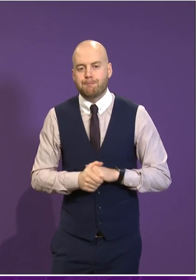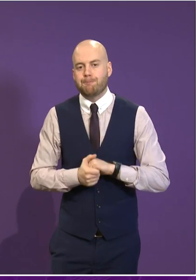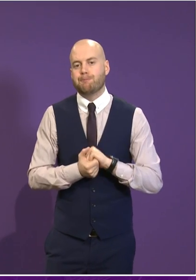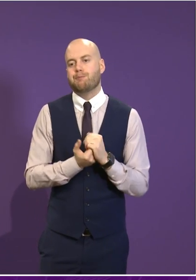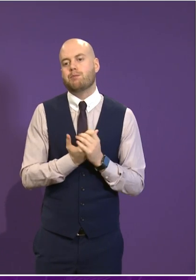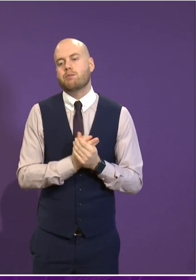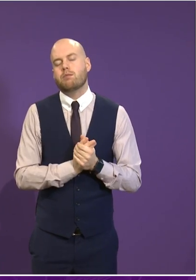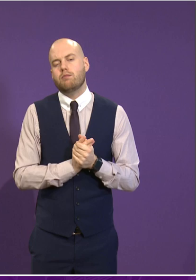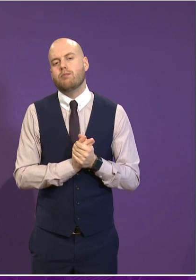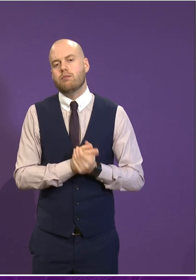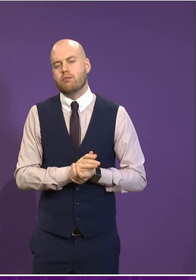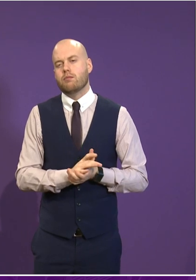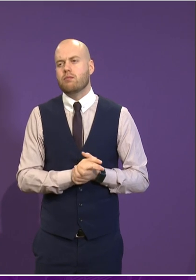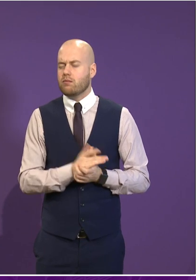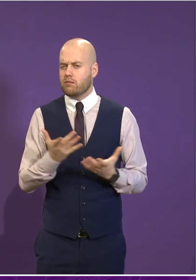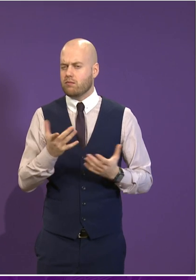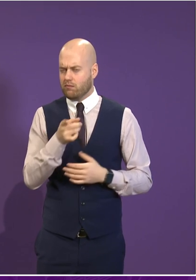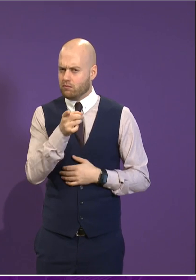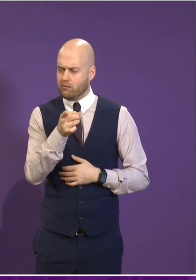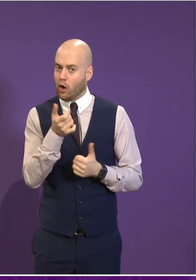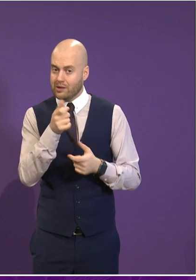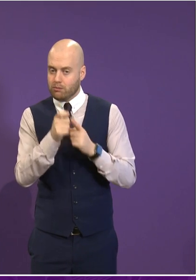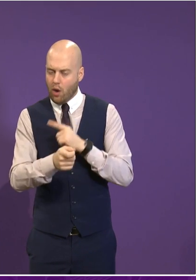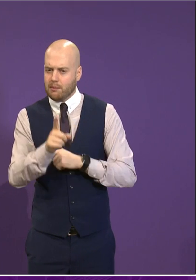Just on the back of that, how would we measure that? How will it be